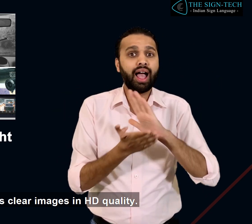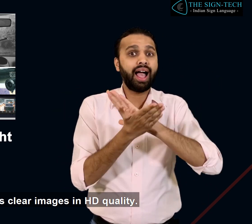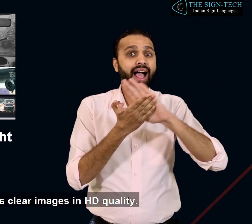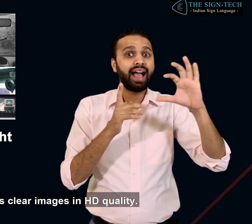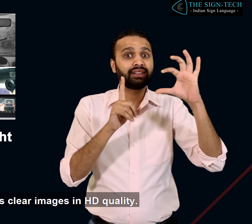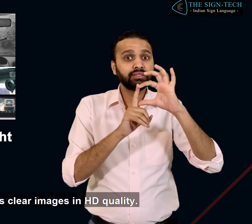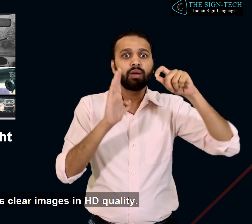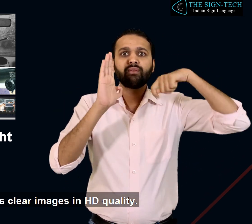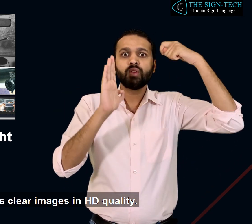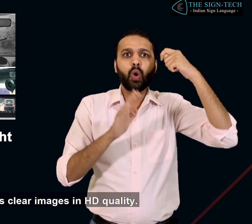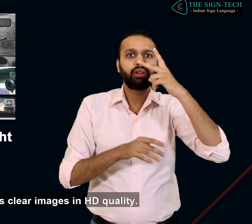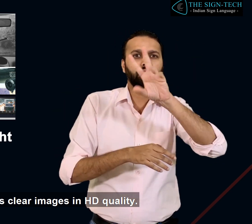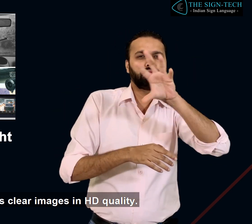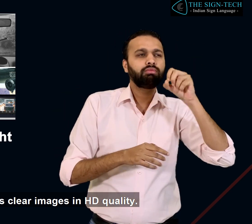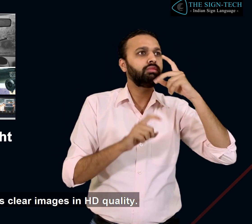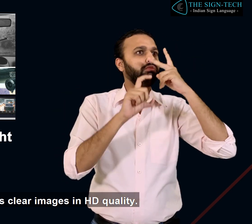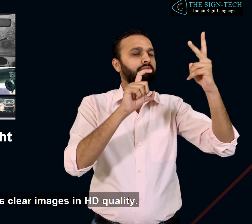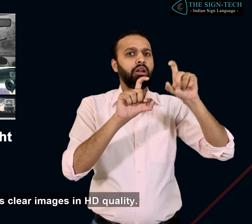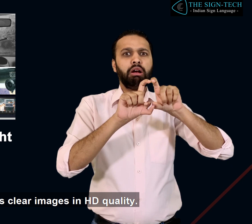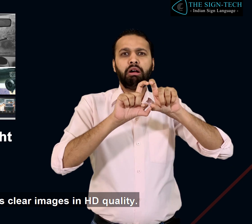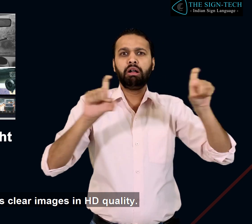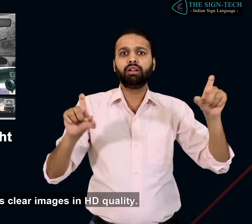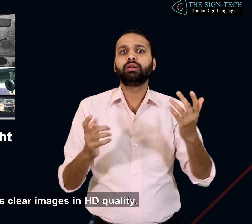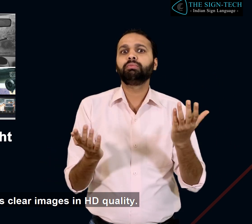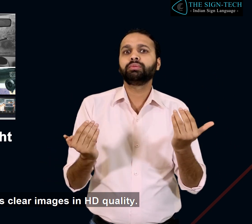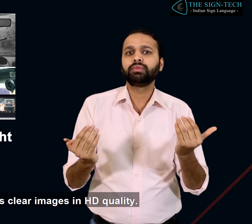as it captures clear images in HD quality.